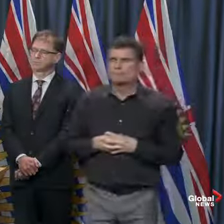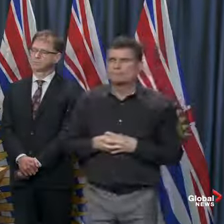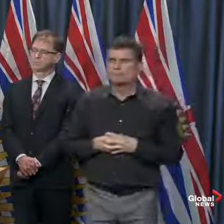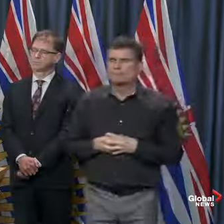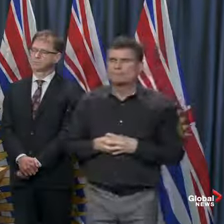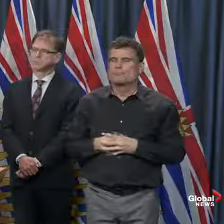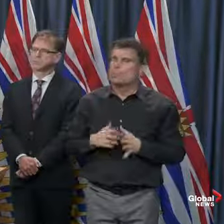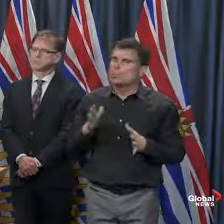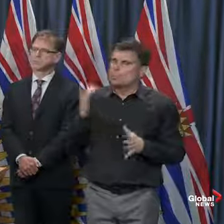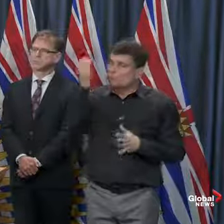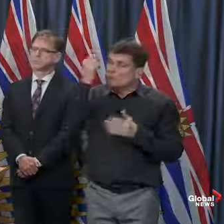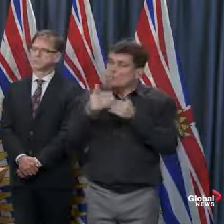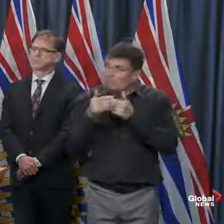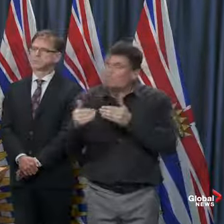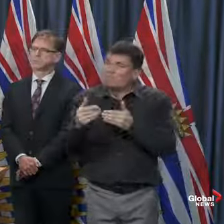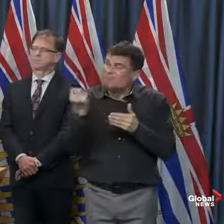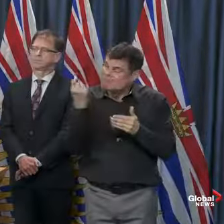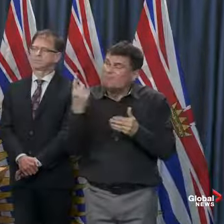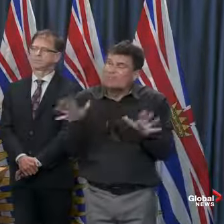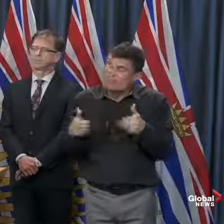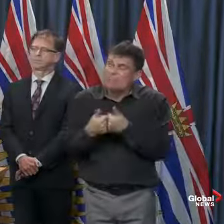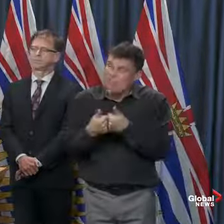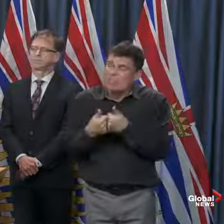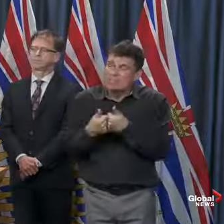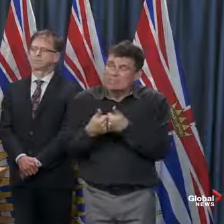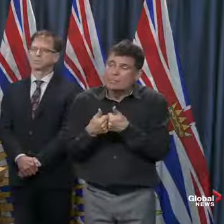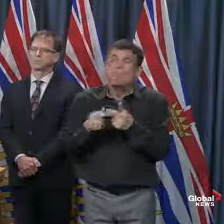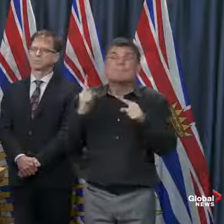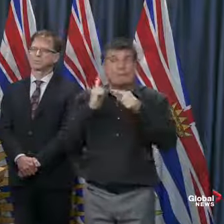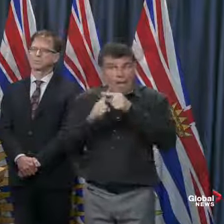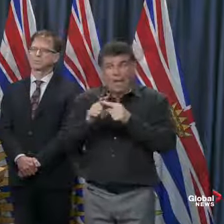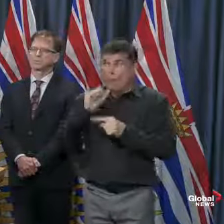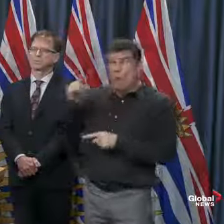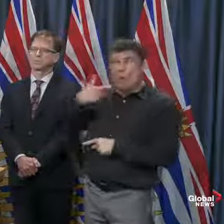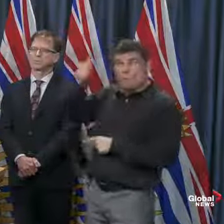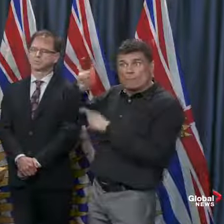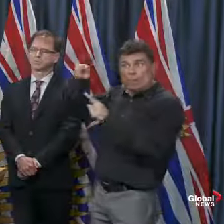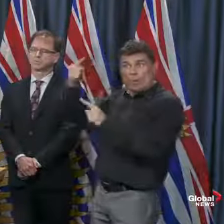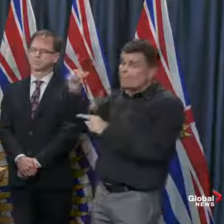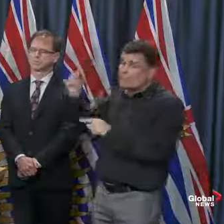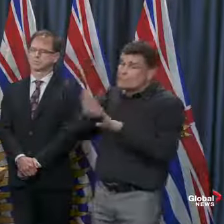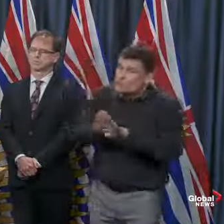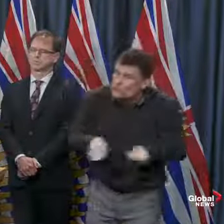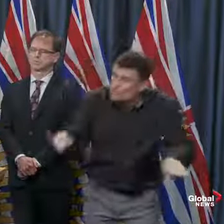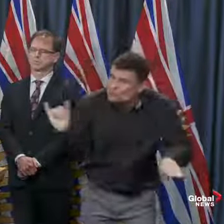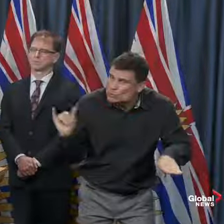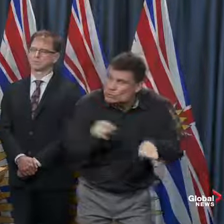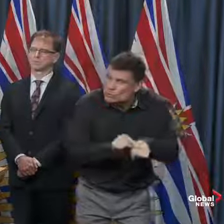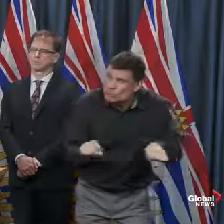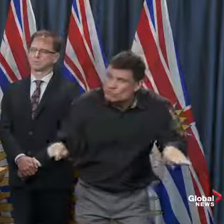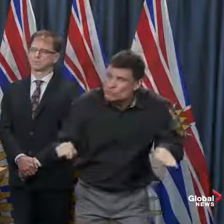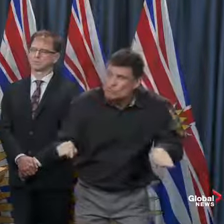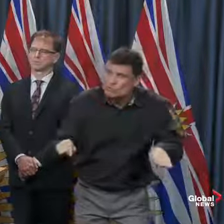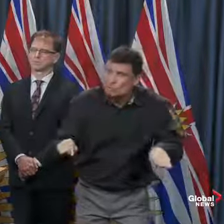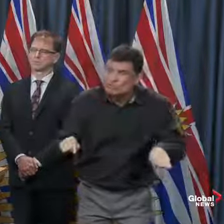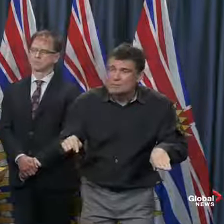be challenging for our children. It's, I've had some conversations over this weekend with young people in my life, and